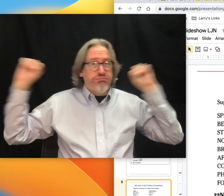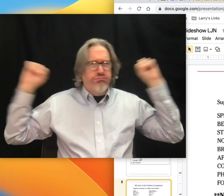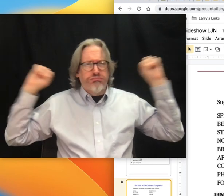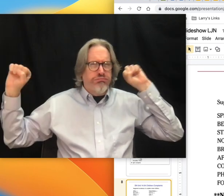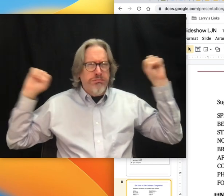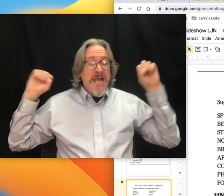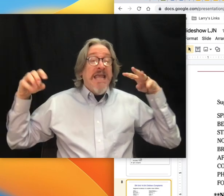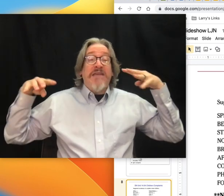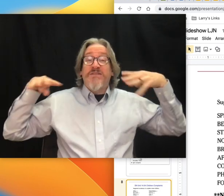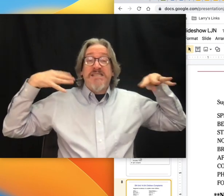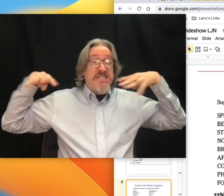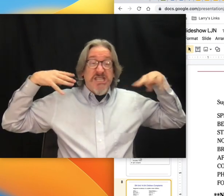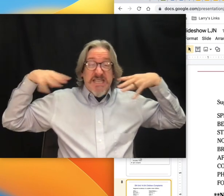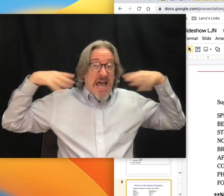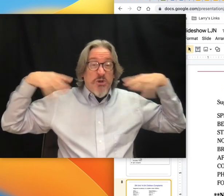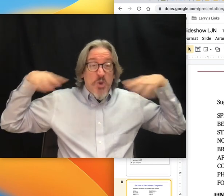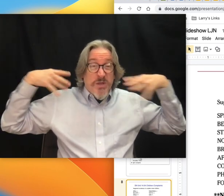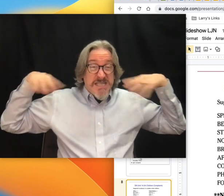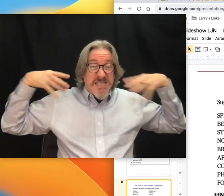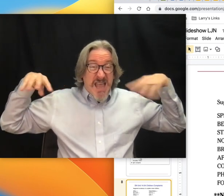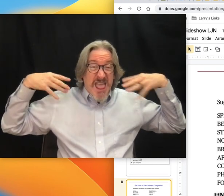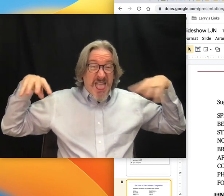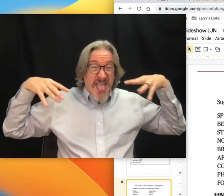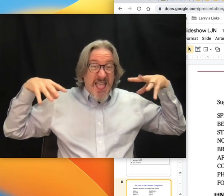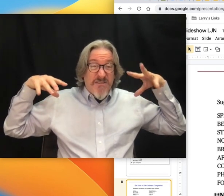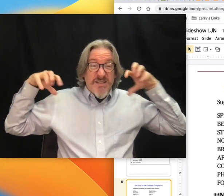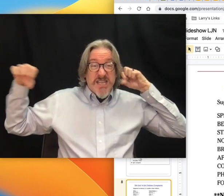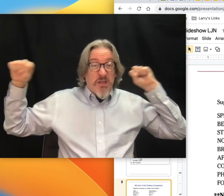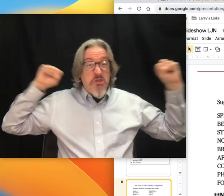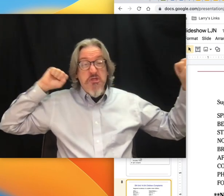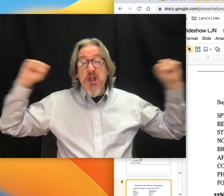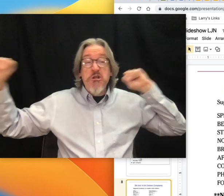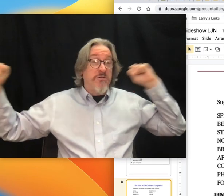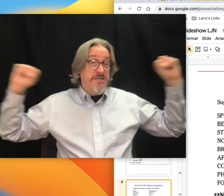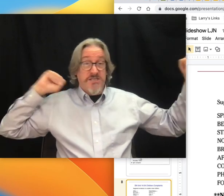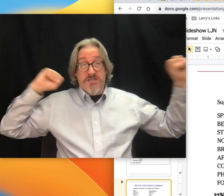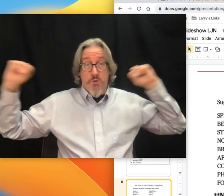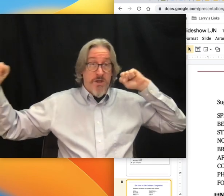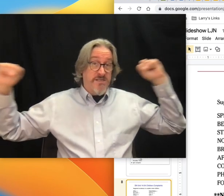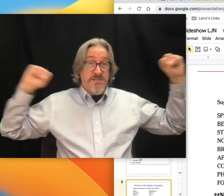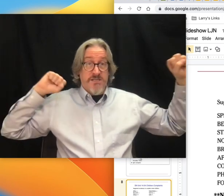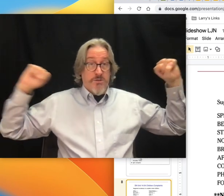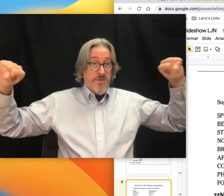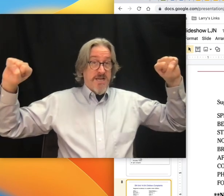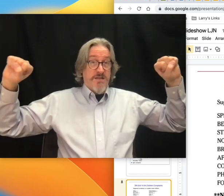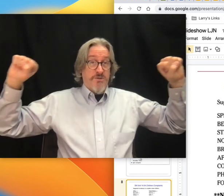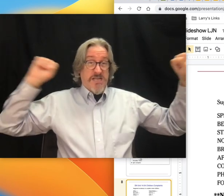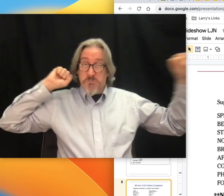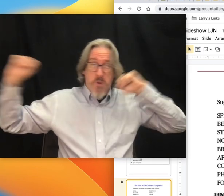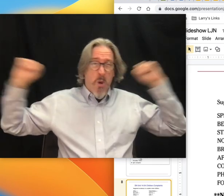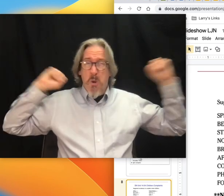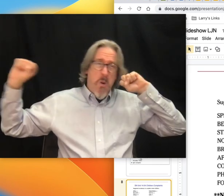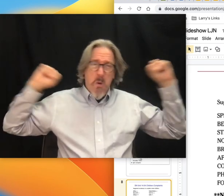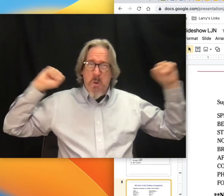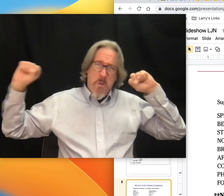or if it's just loud noises, if it's like thunderous noise, we tend to do